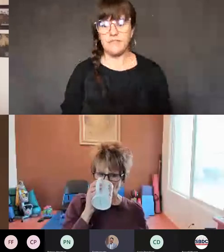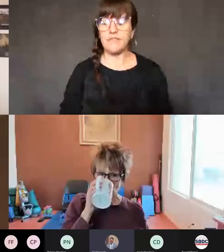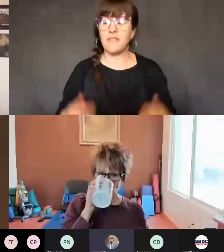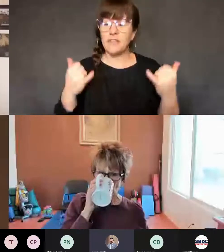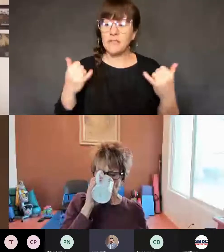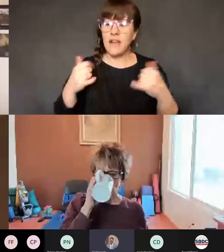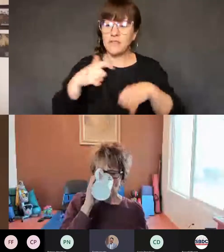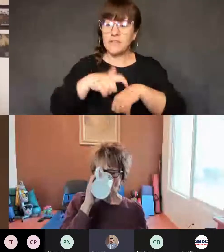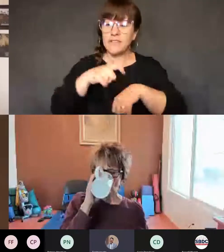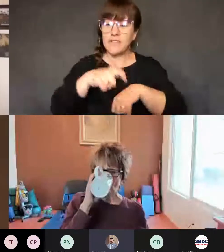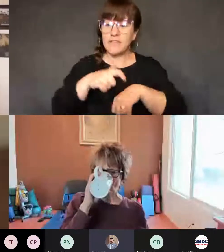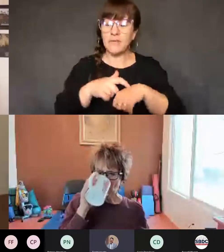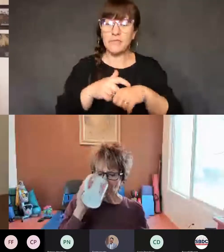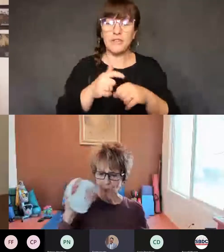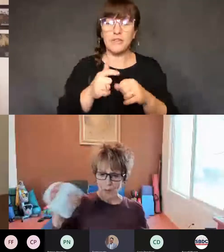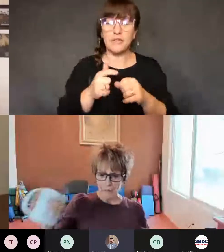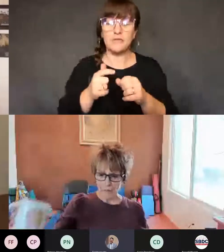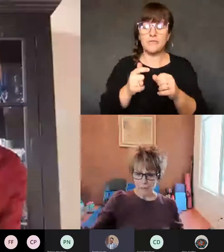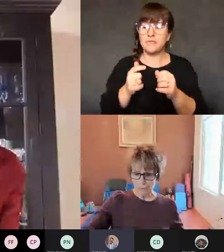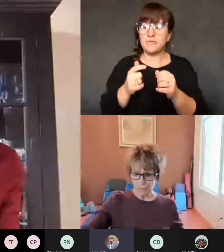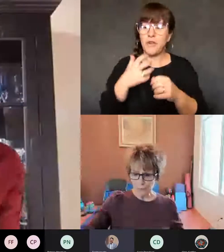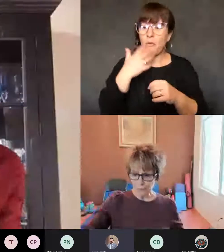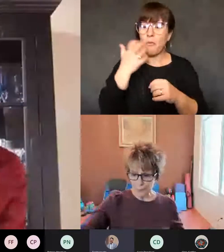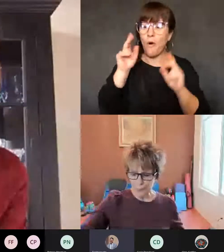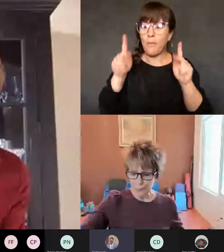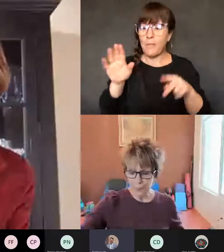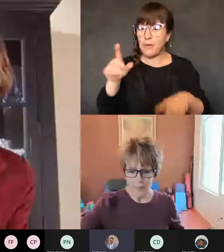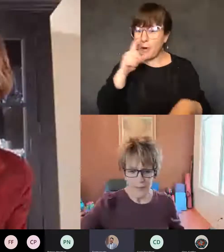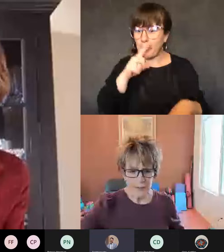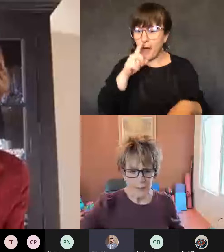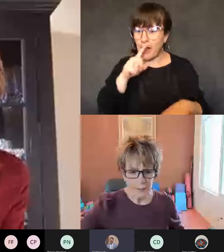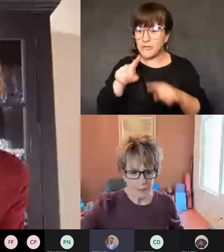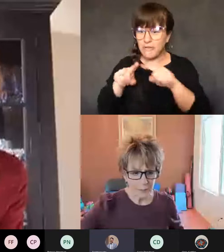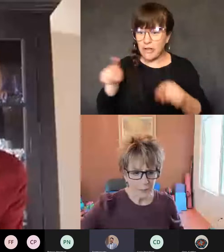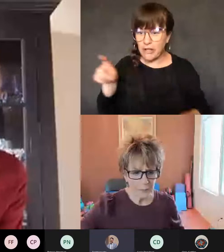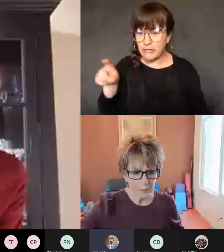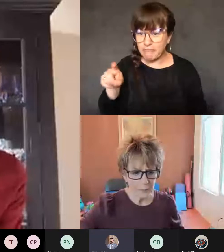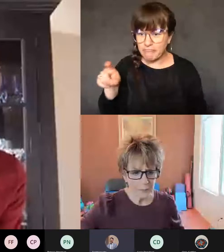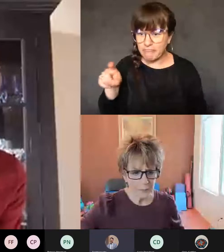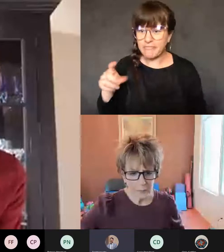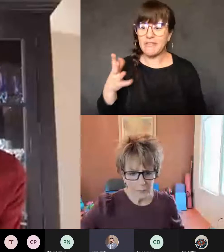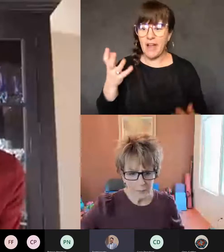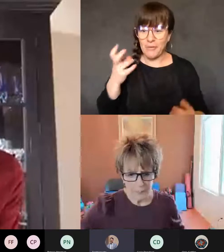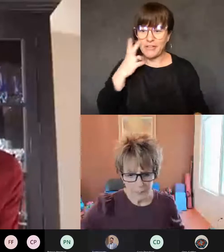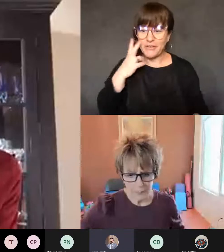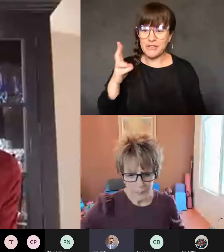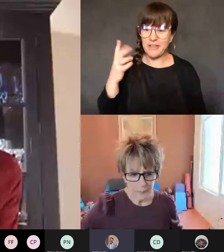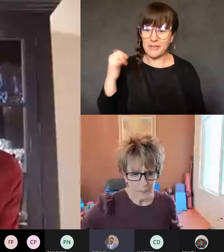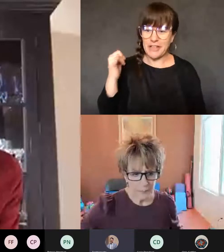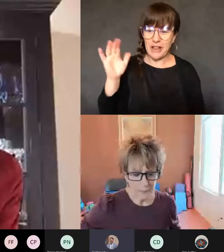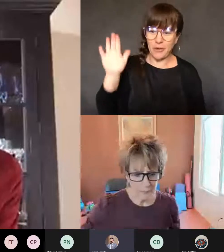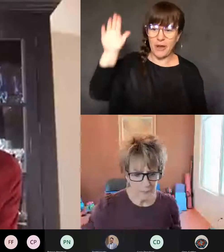your mouse finger. I want to see some yellow hands.